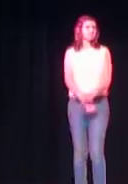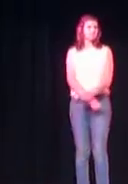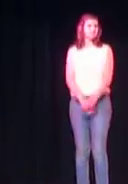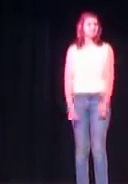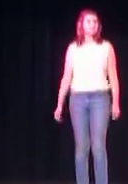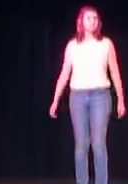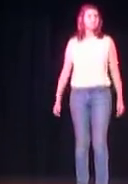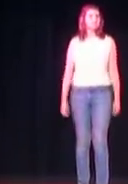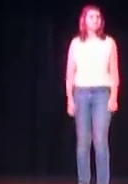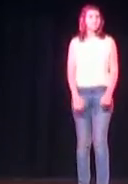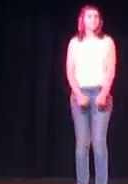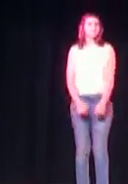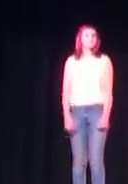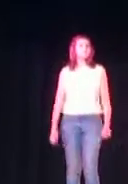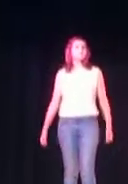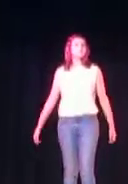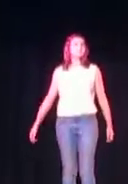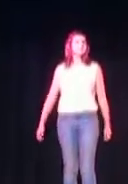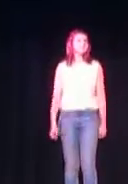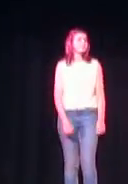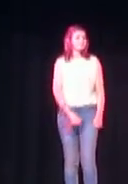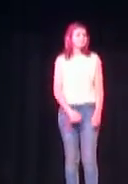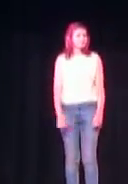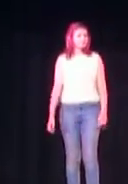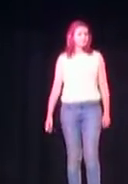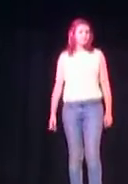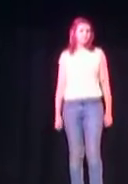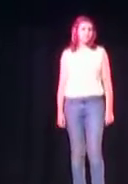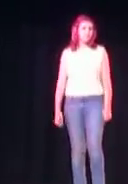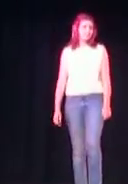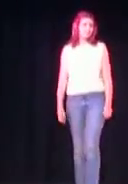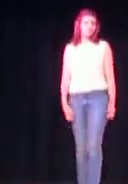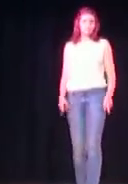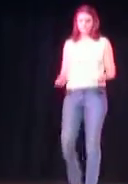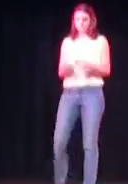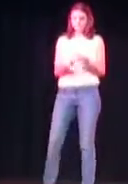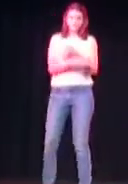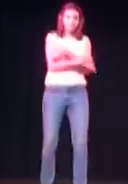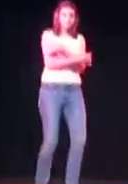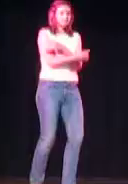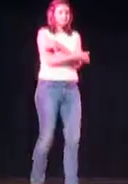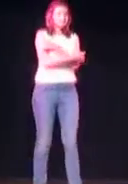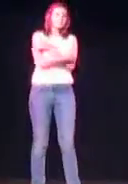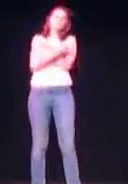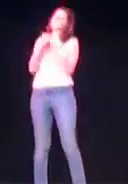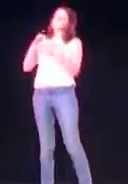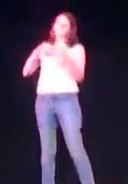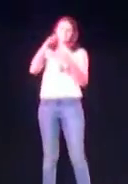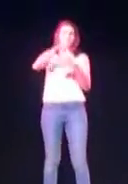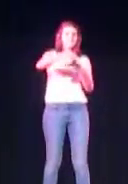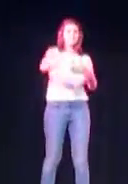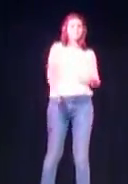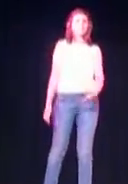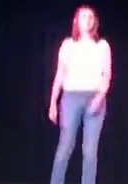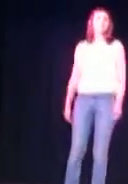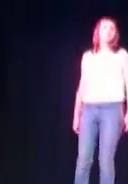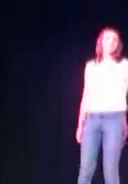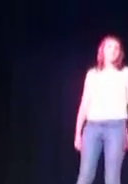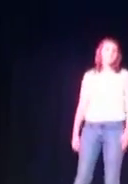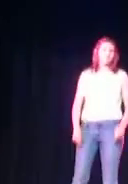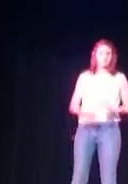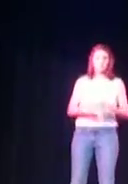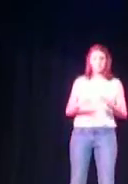flies to the motherland And flowers love to another man It's too cold outside,